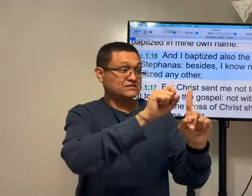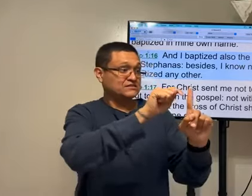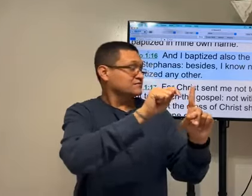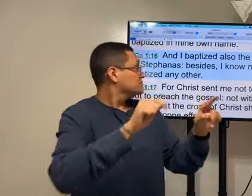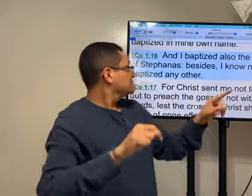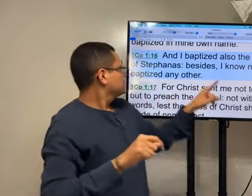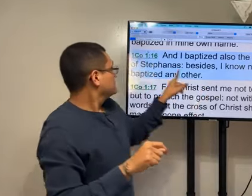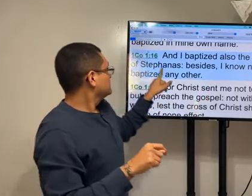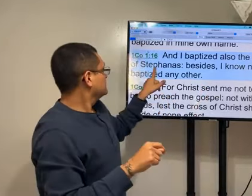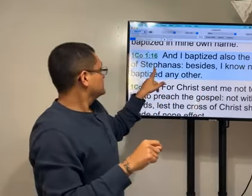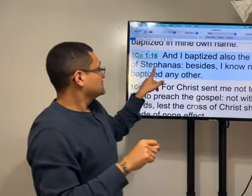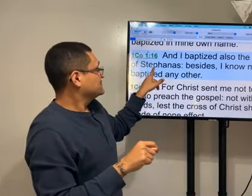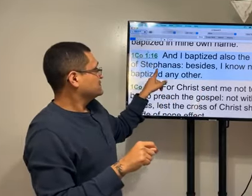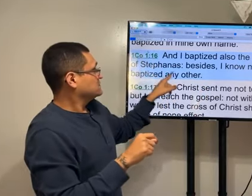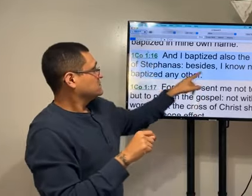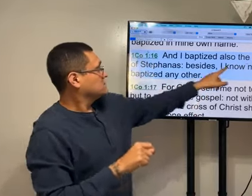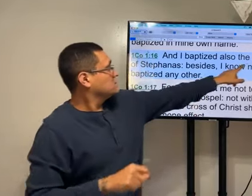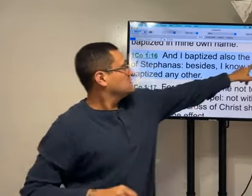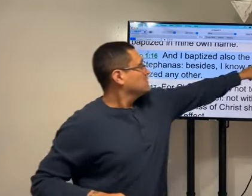Okay, talk about Stephanias and his family.